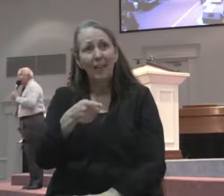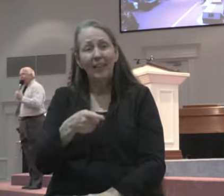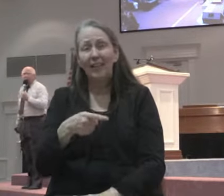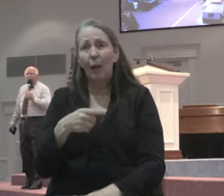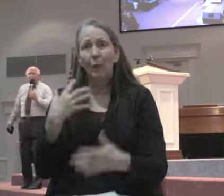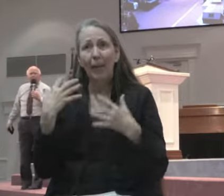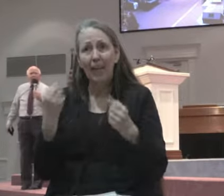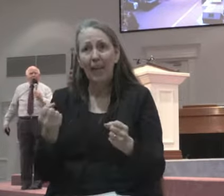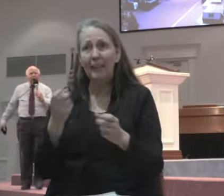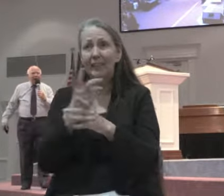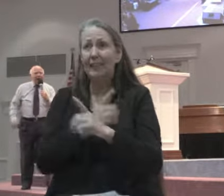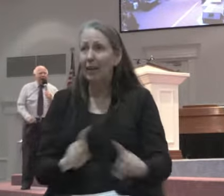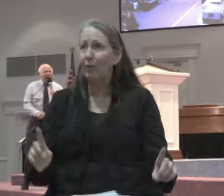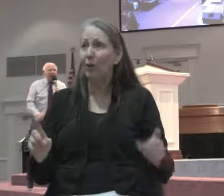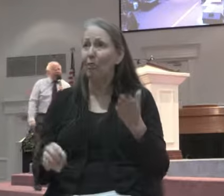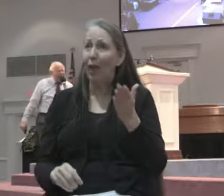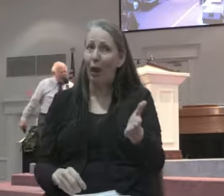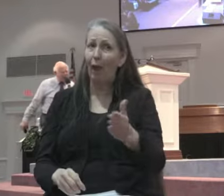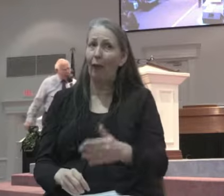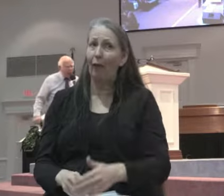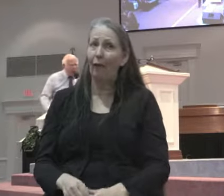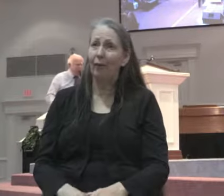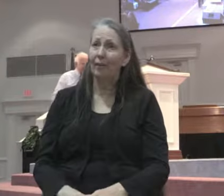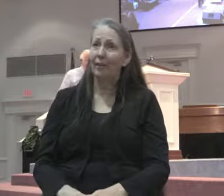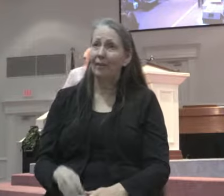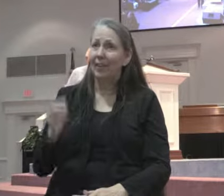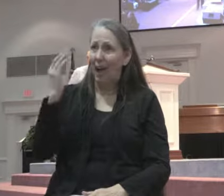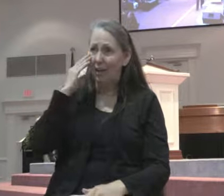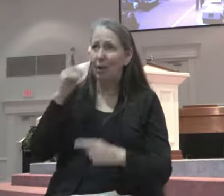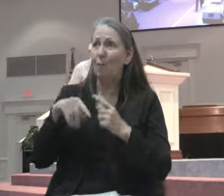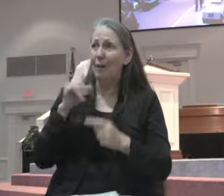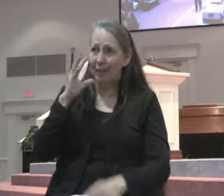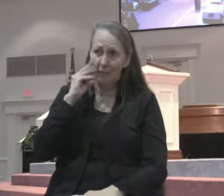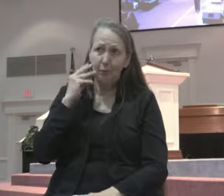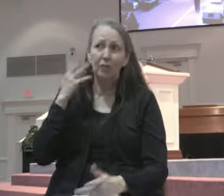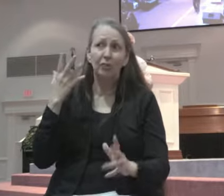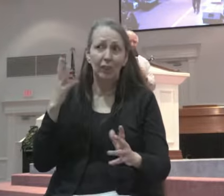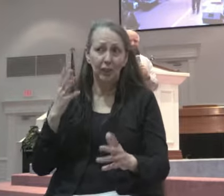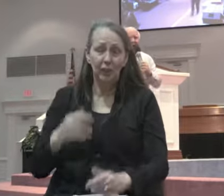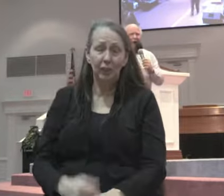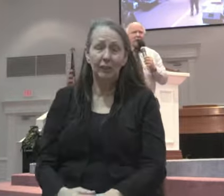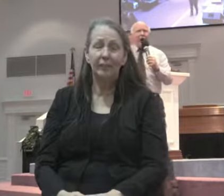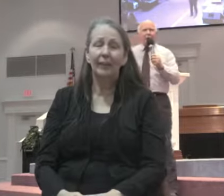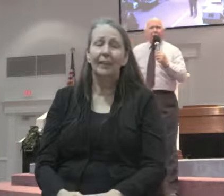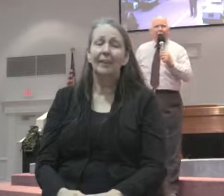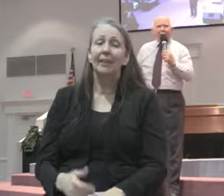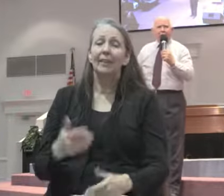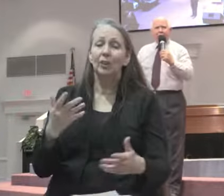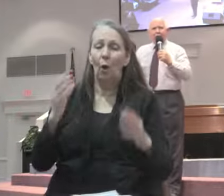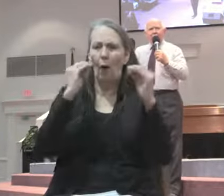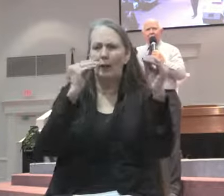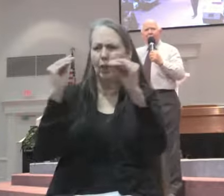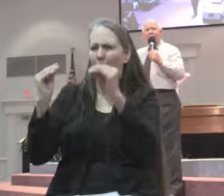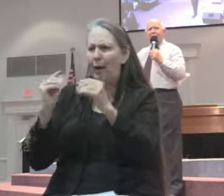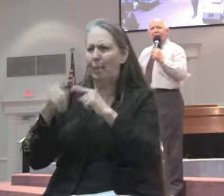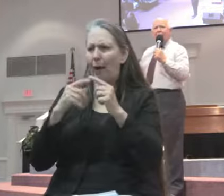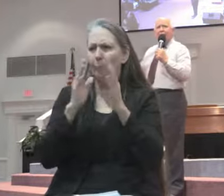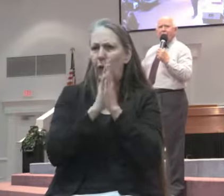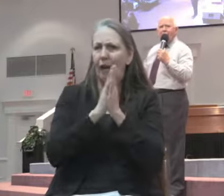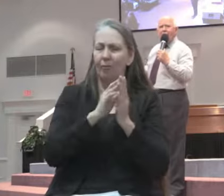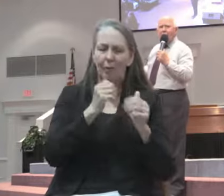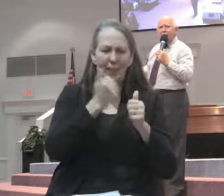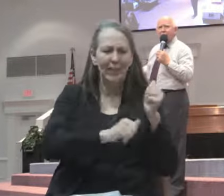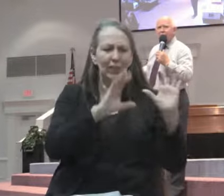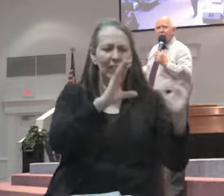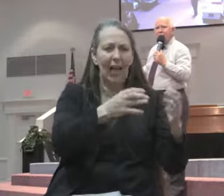delivered. Oh, hallelujah. I do know about that. And so I taught prayer from class to